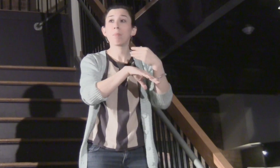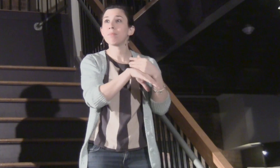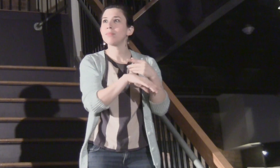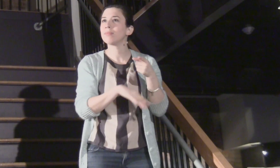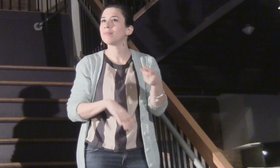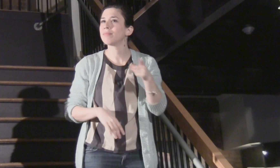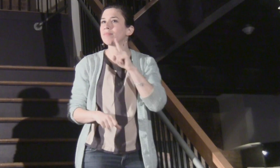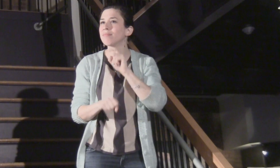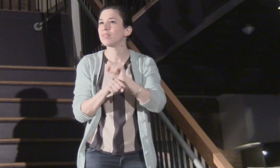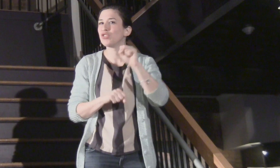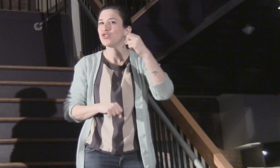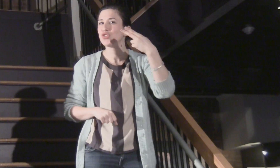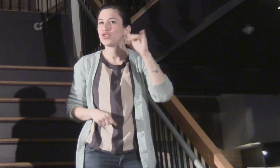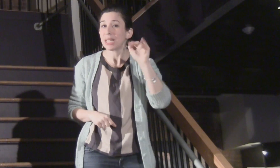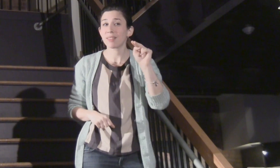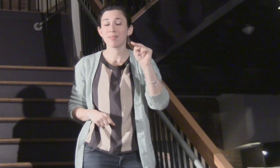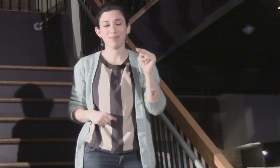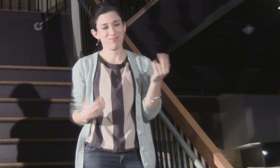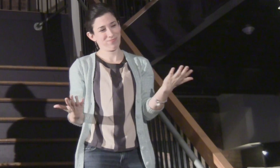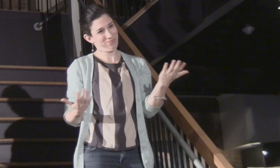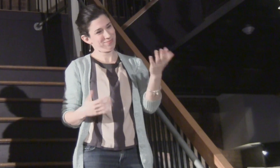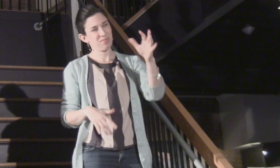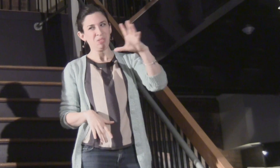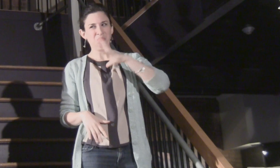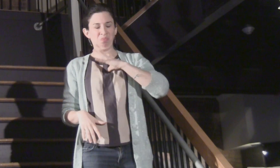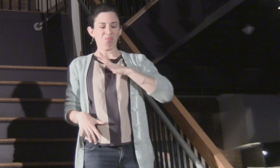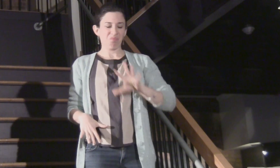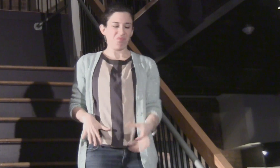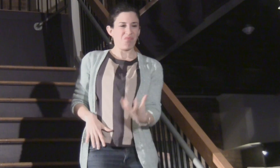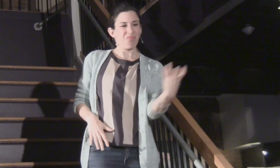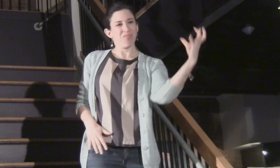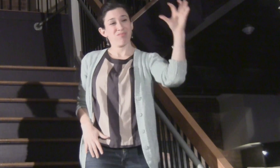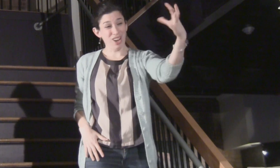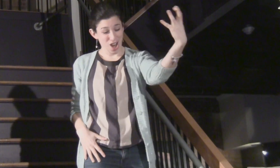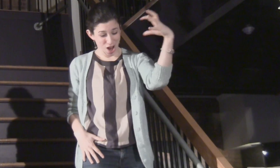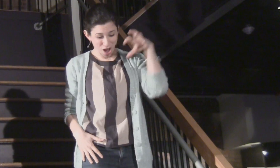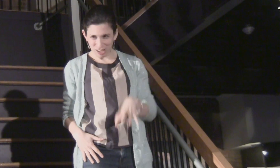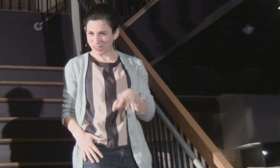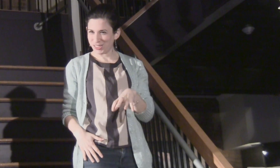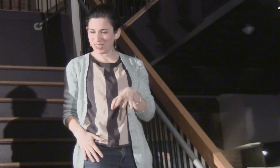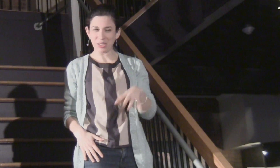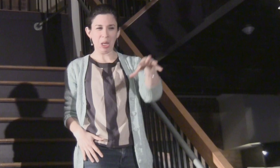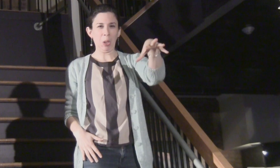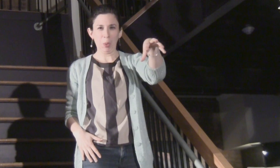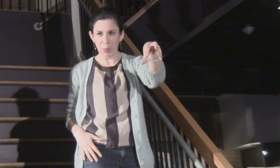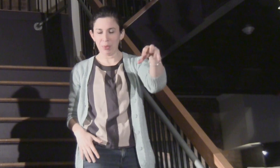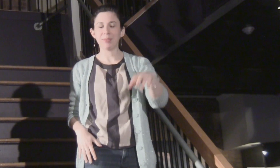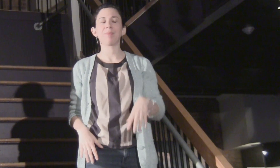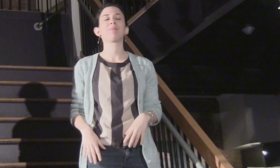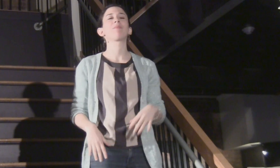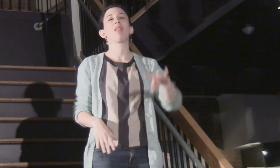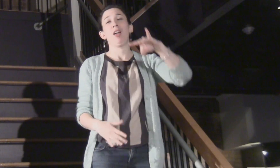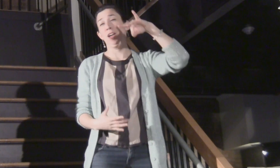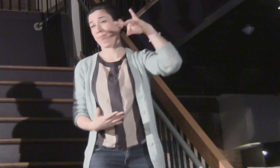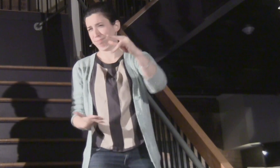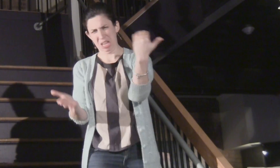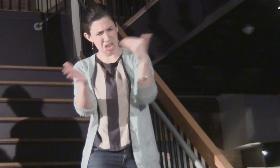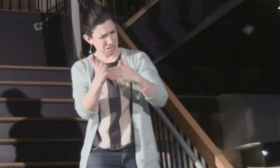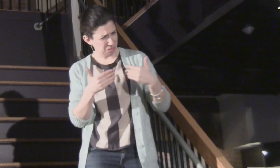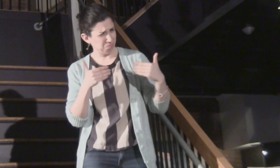and falls, and he fell on Shin. So he took it and he gave it to him. So